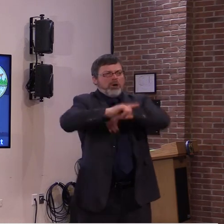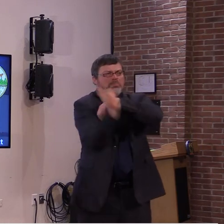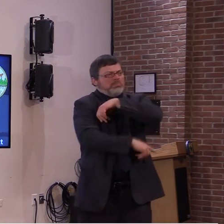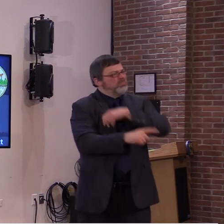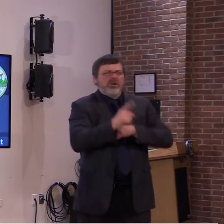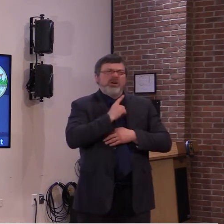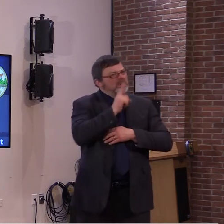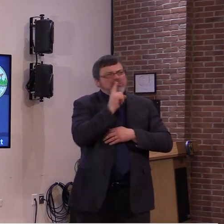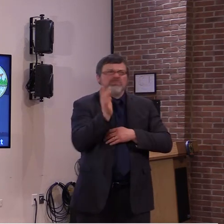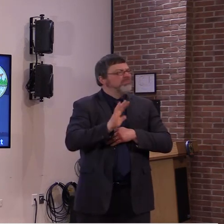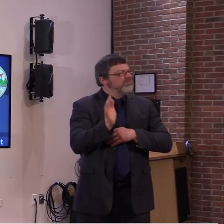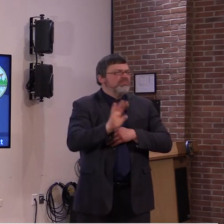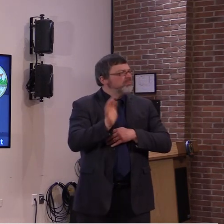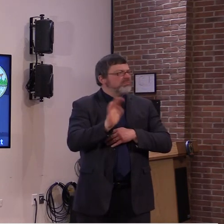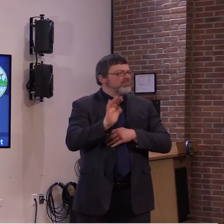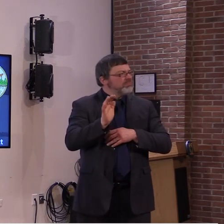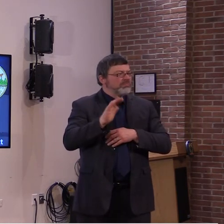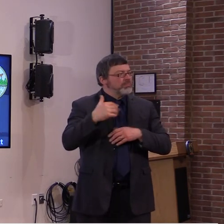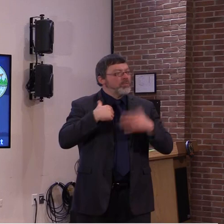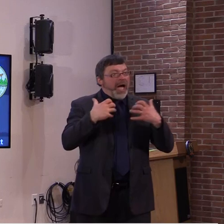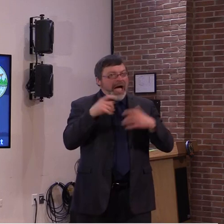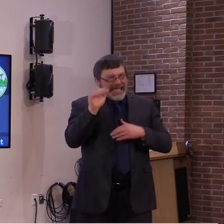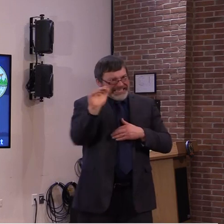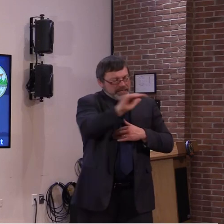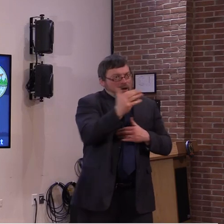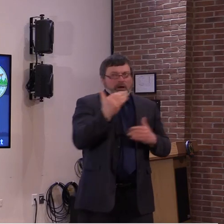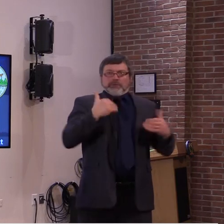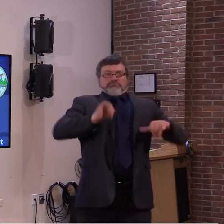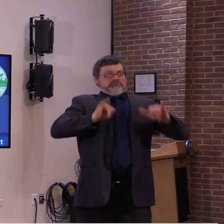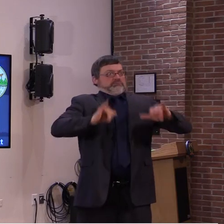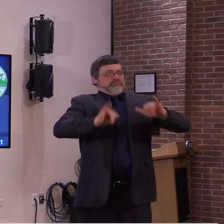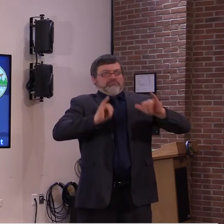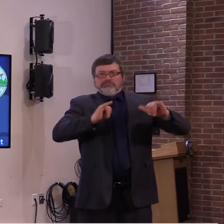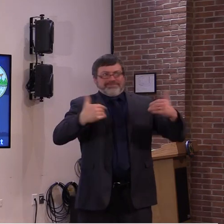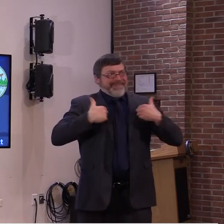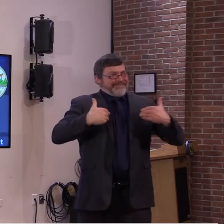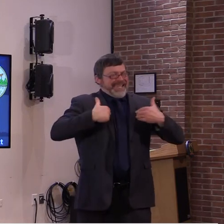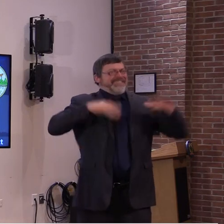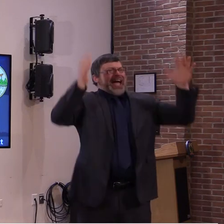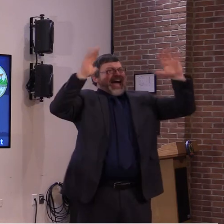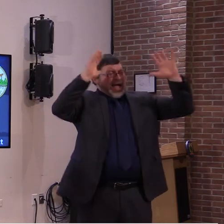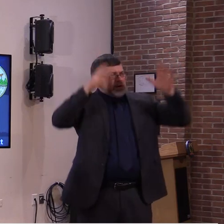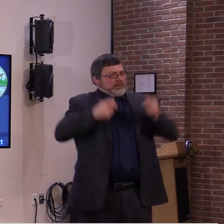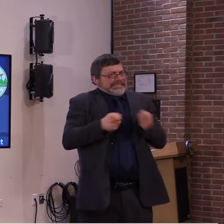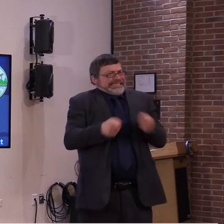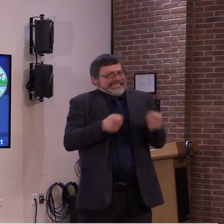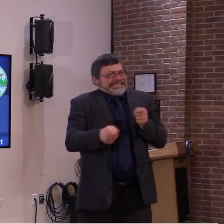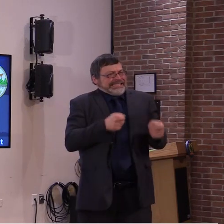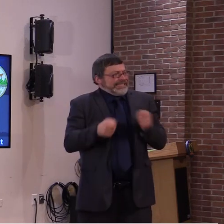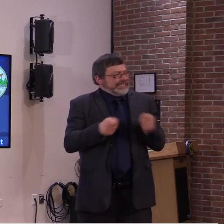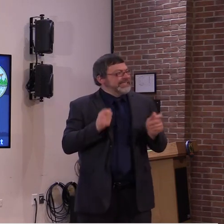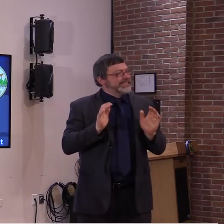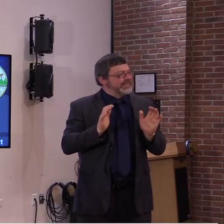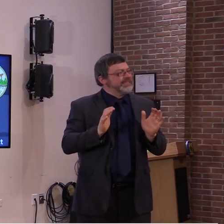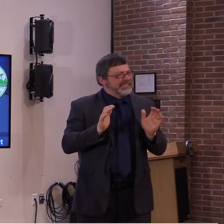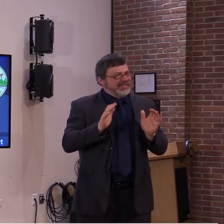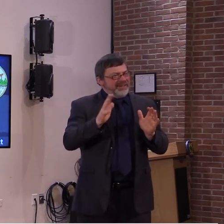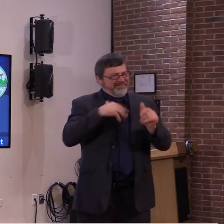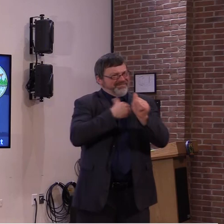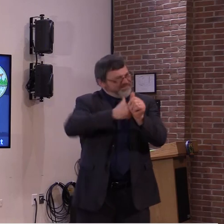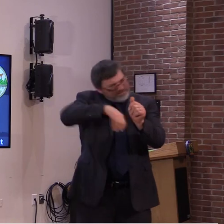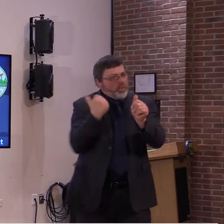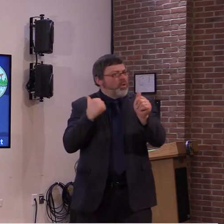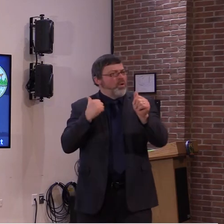Testing and tracing can really stop the virus in its tracks, but only when we know who has it. And as you